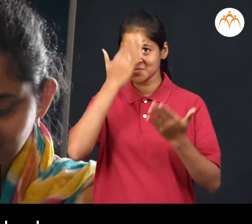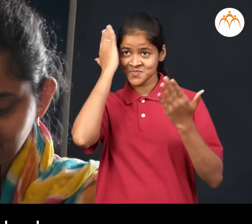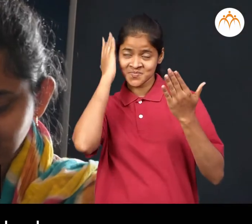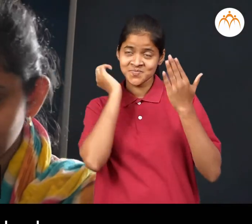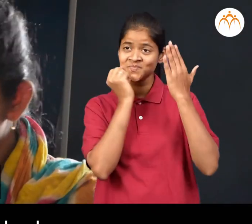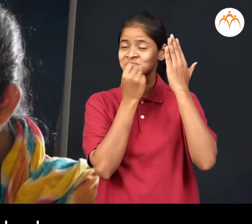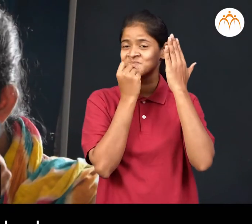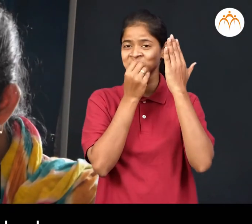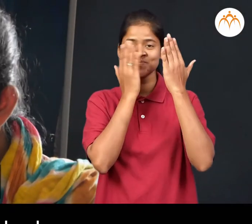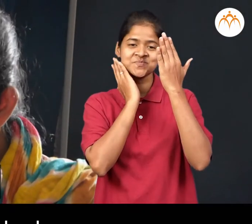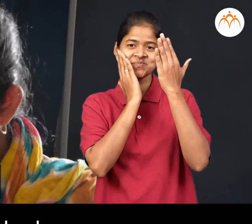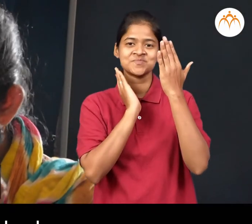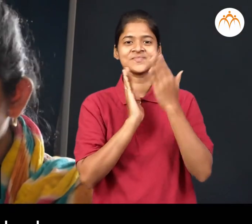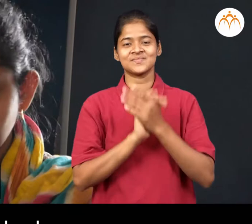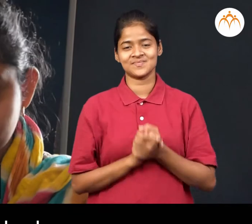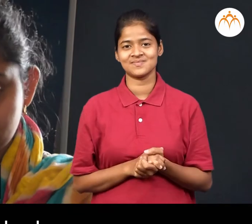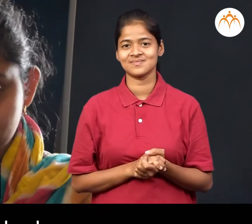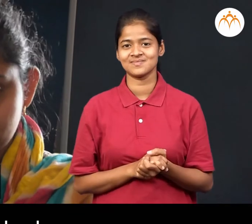To deck up